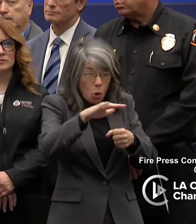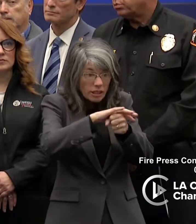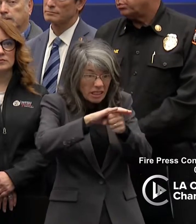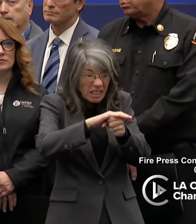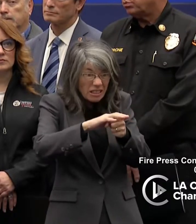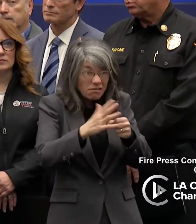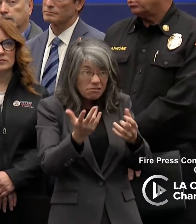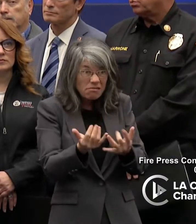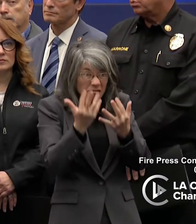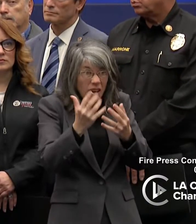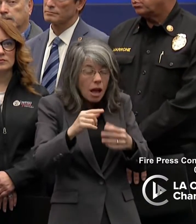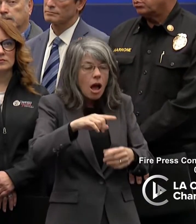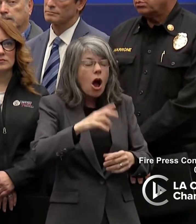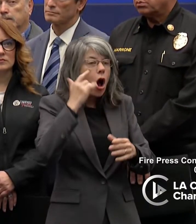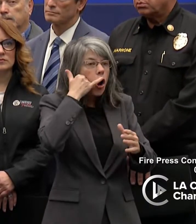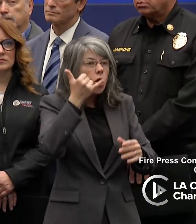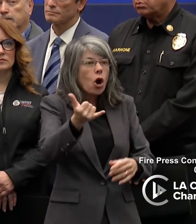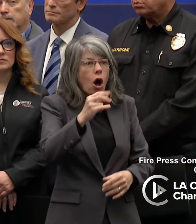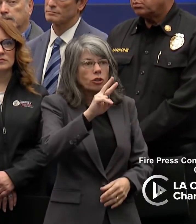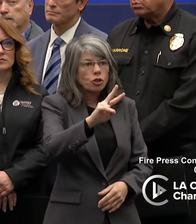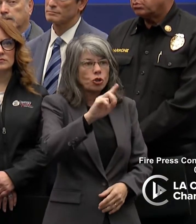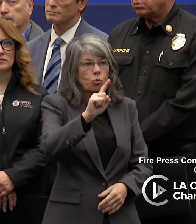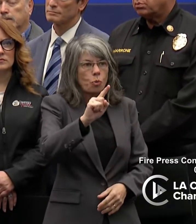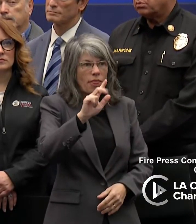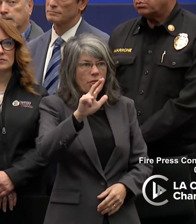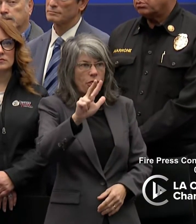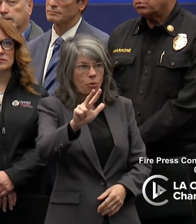affected areas, please call